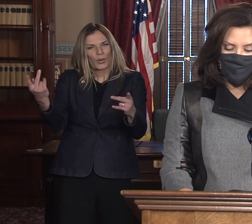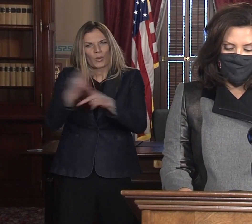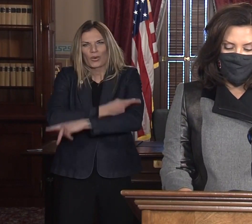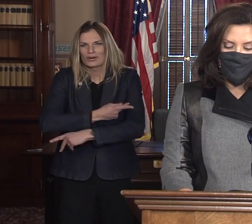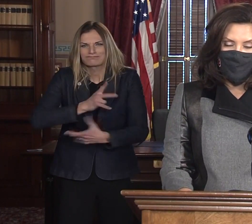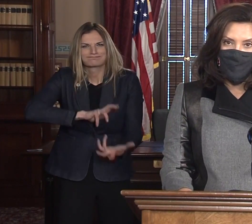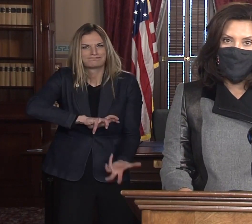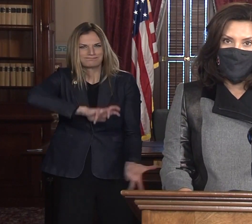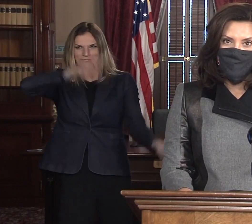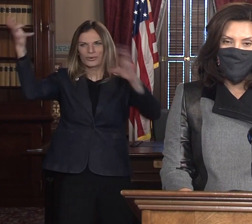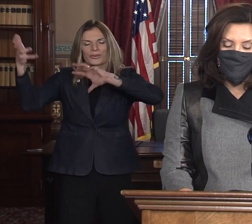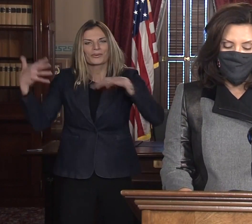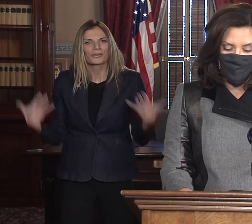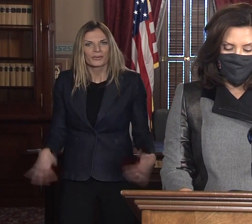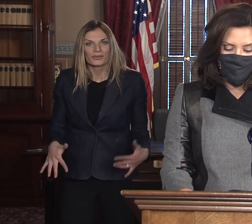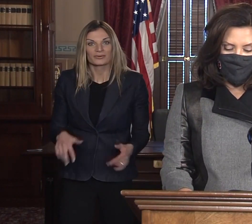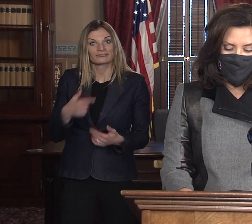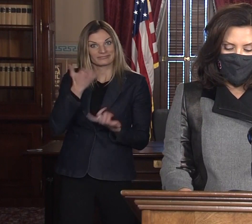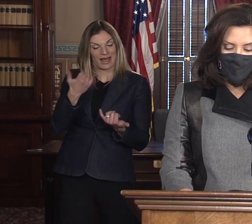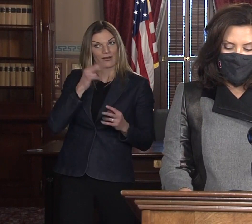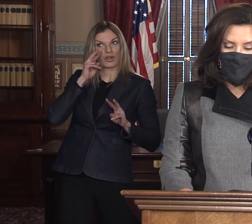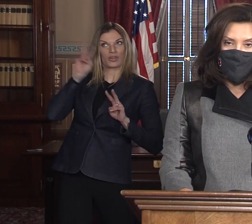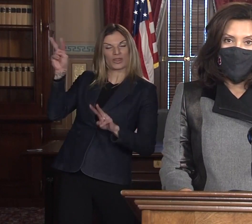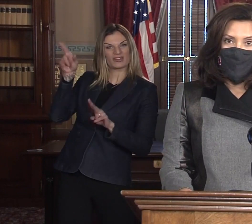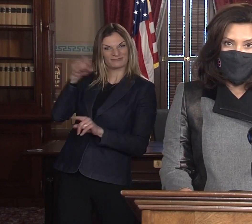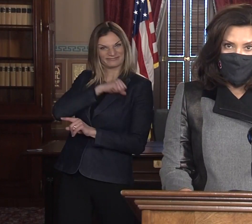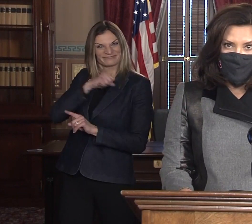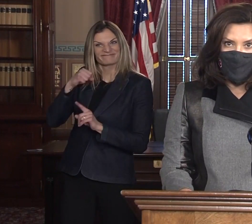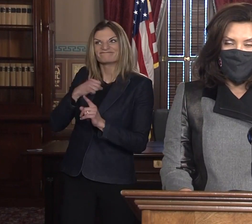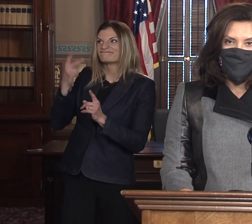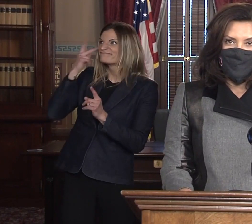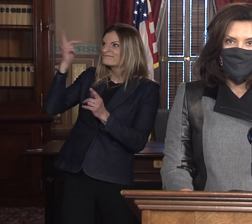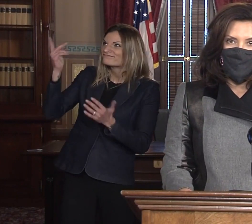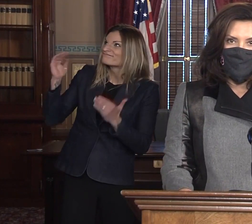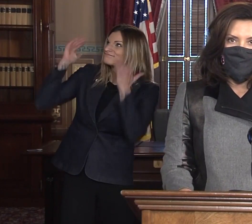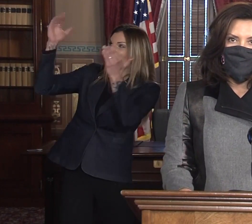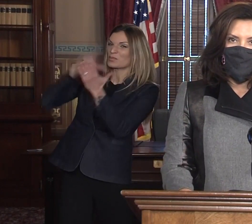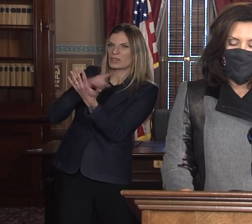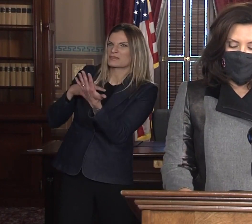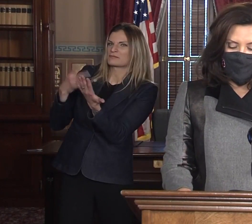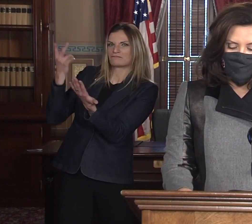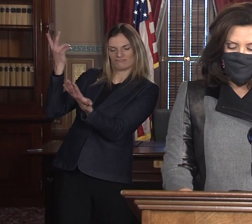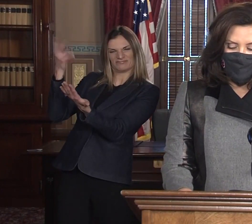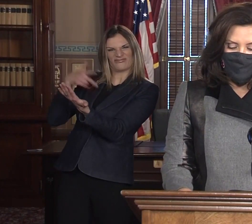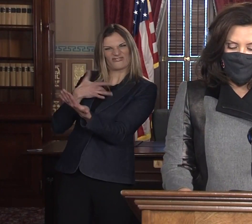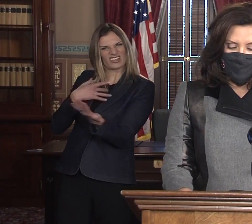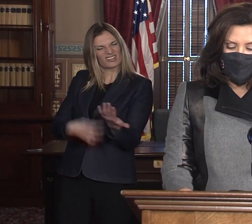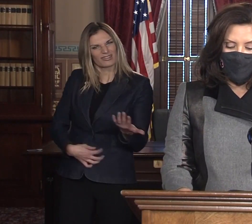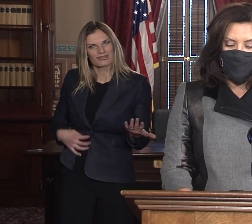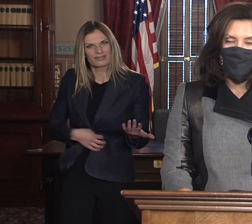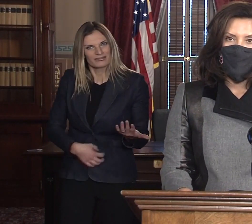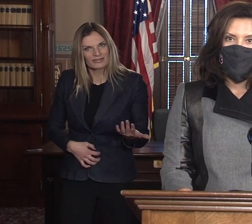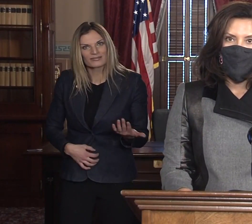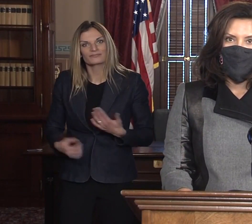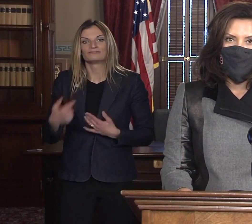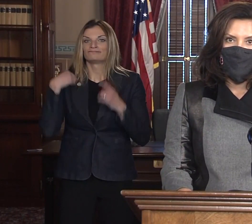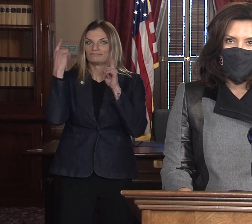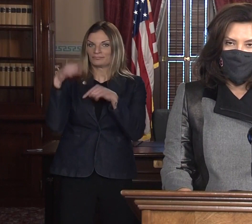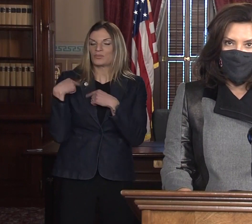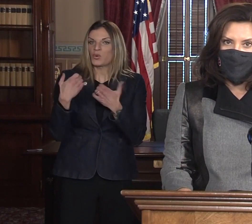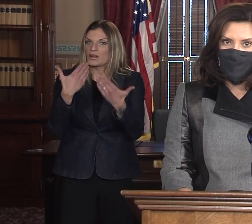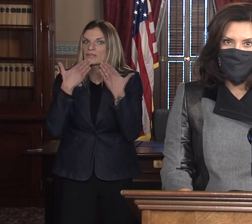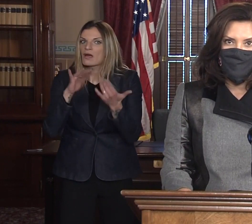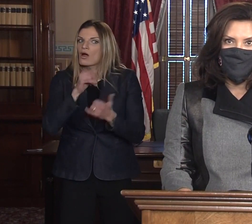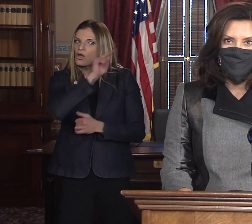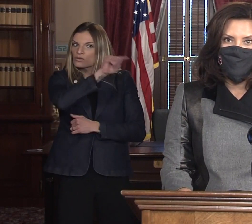showing us that they can get this done. I want to thank our United States Senators, Gary Peters and Debbie Stabenow, who've been working